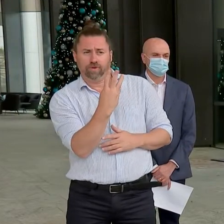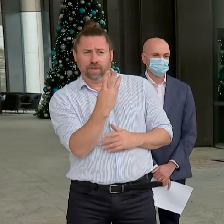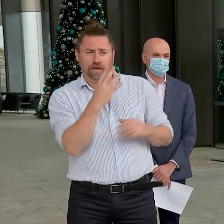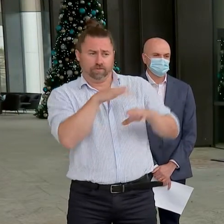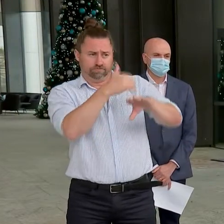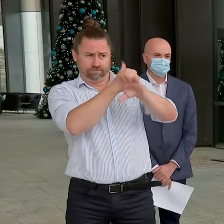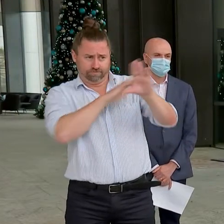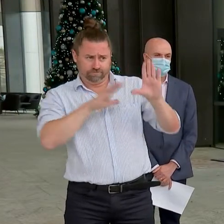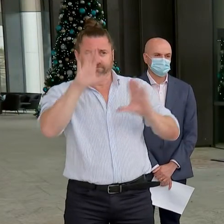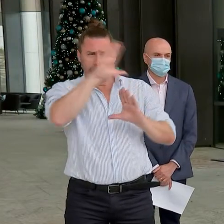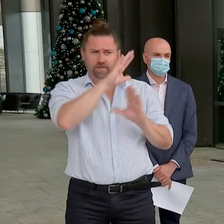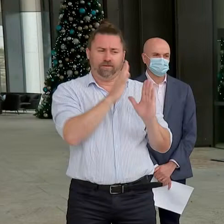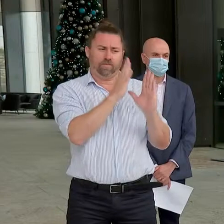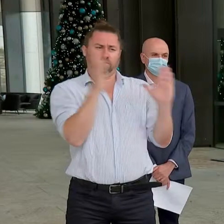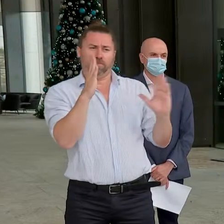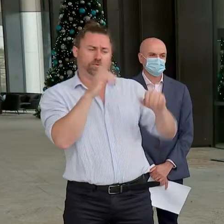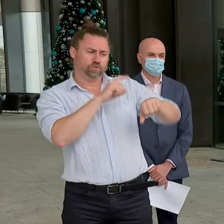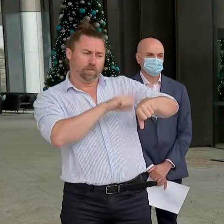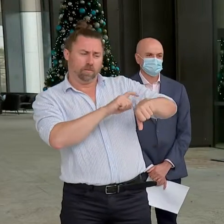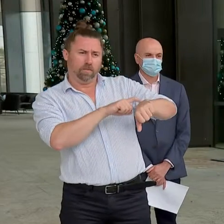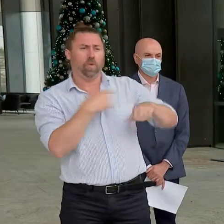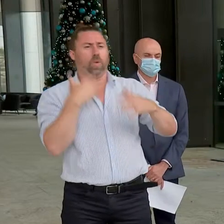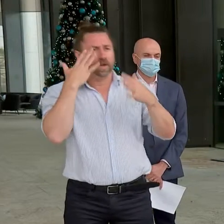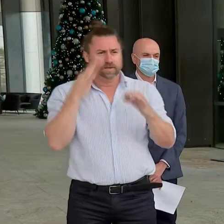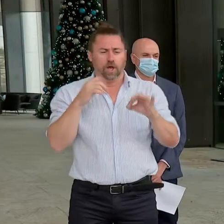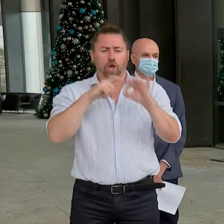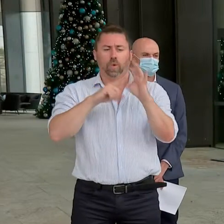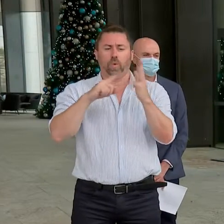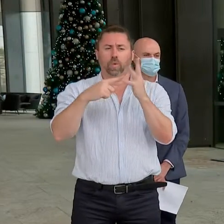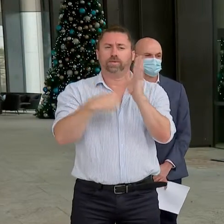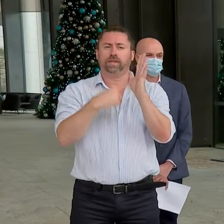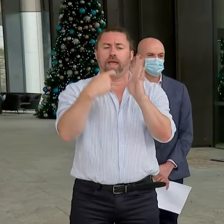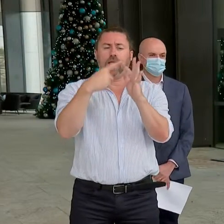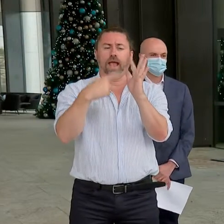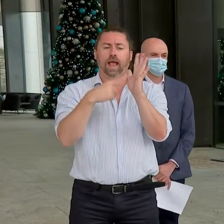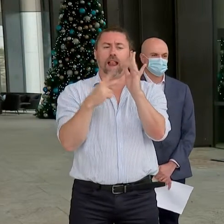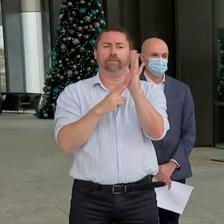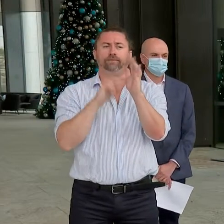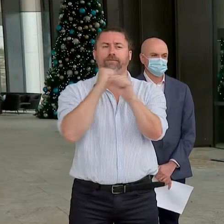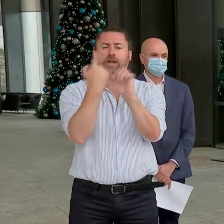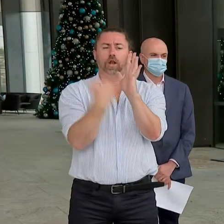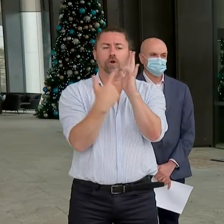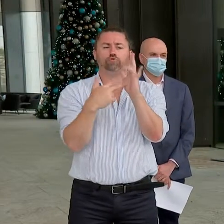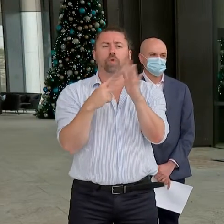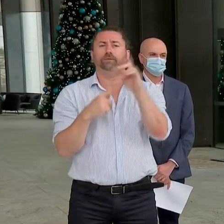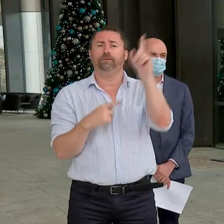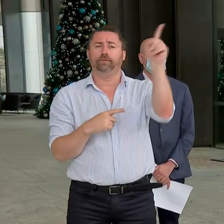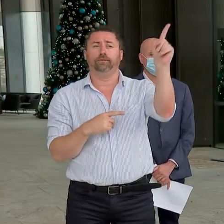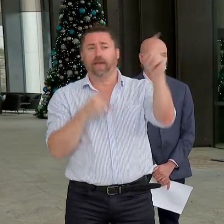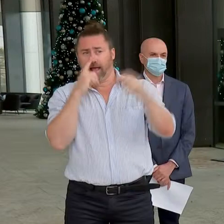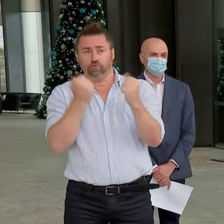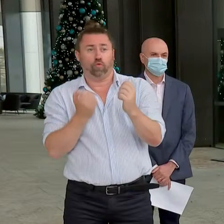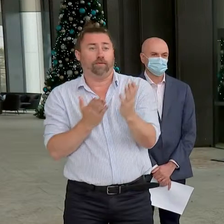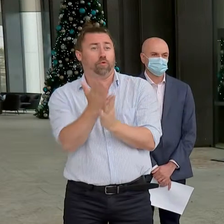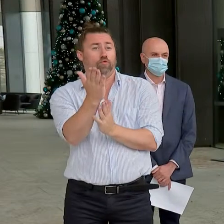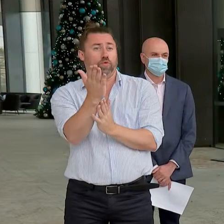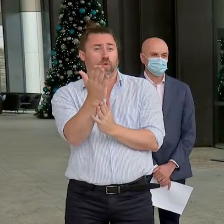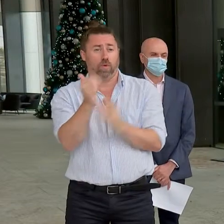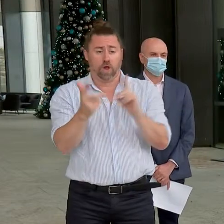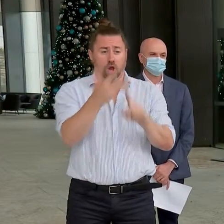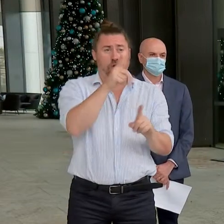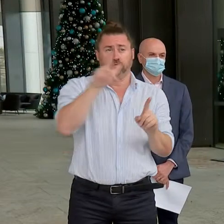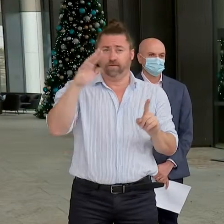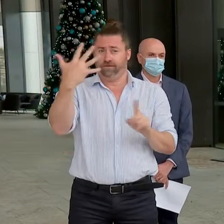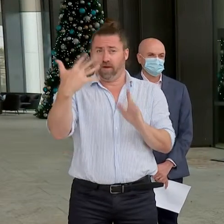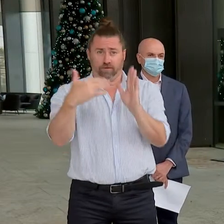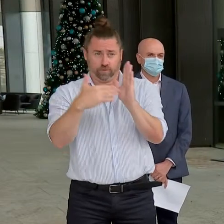moving yesterday, QUT Kelvin Grove campus will open a drive-through service today. It'll open from 9 to 5 today, and